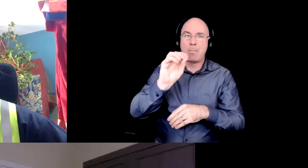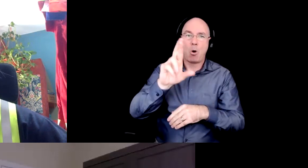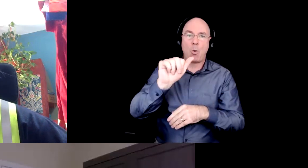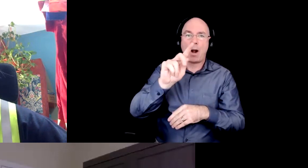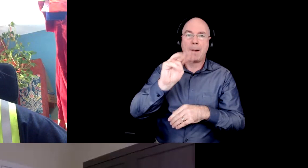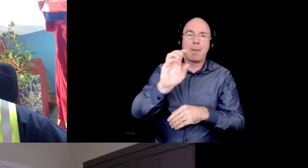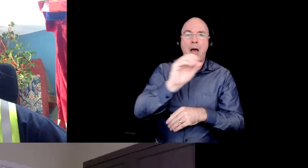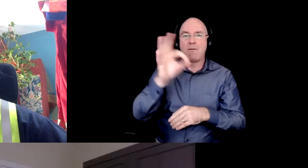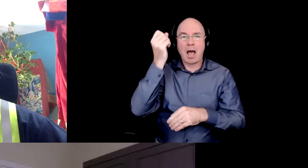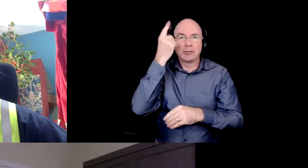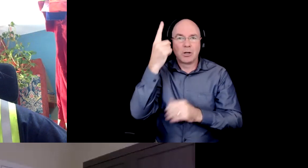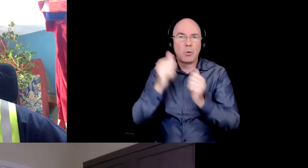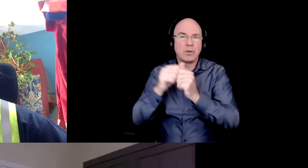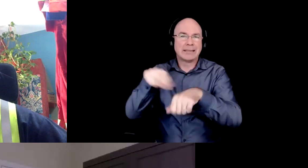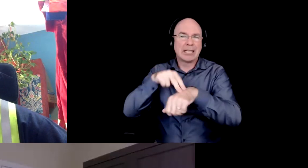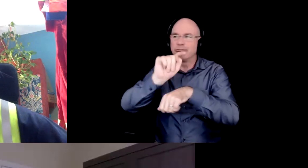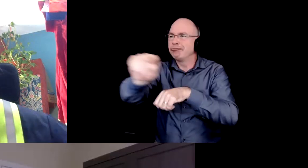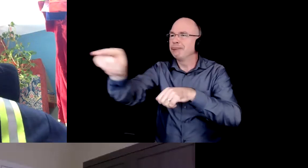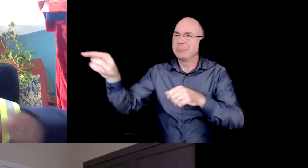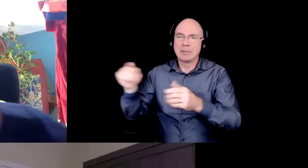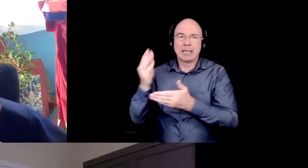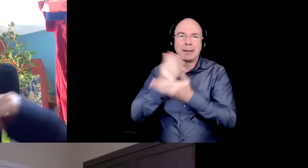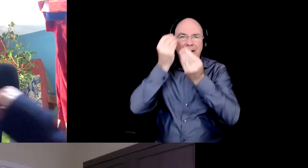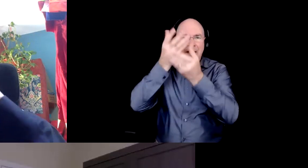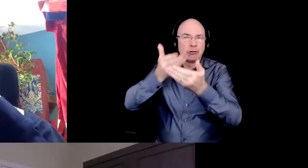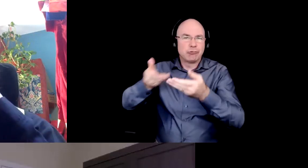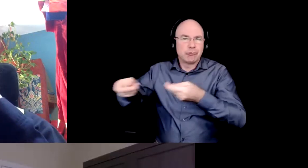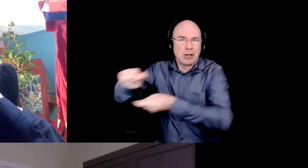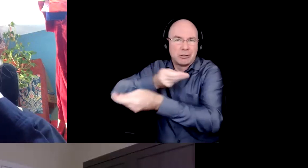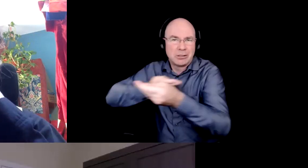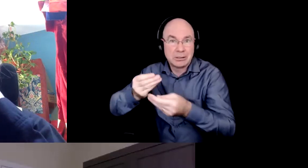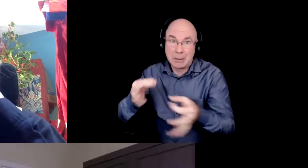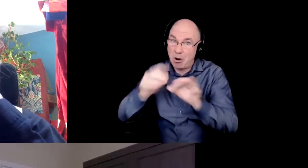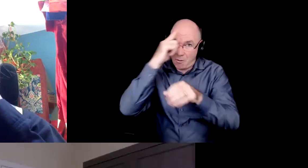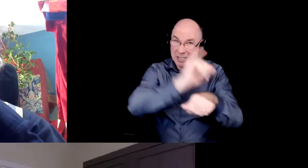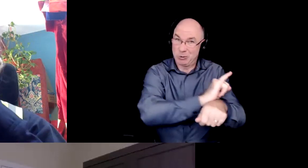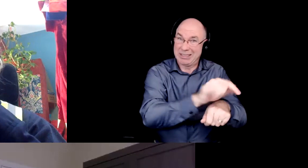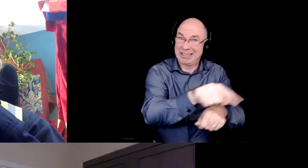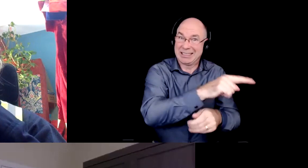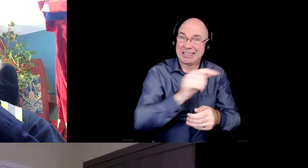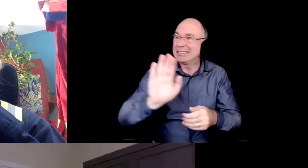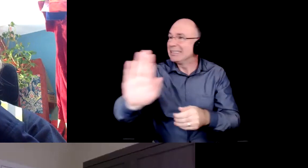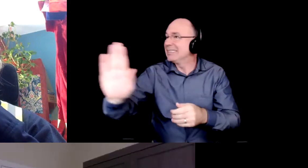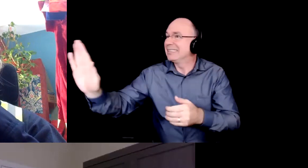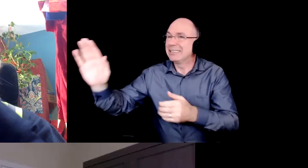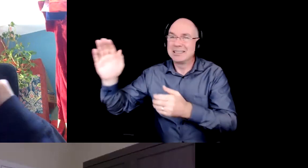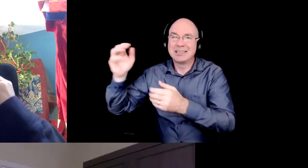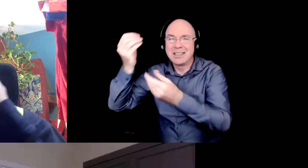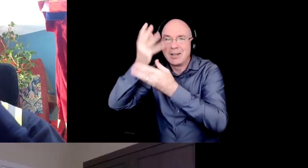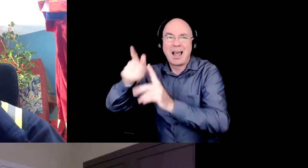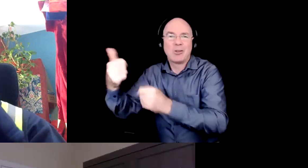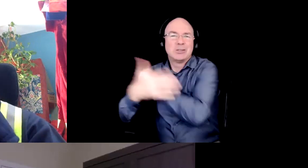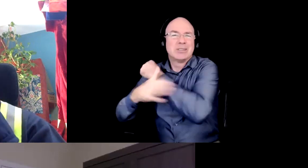so that we can work on information sharing. Sometimes that's important for industries to be able to get information from other